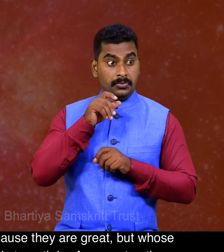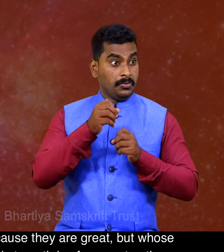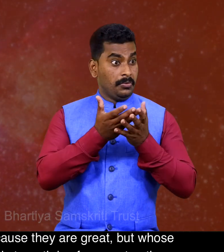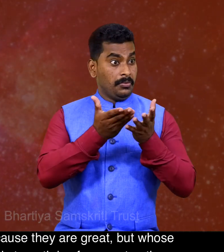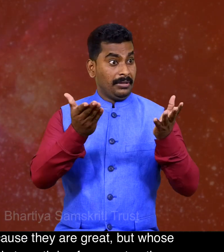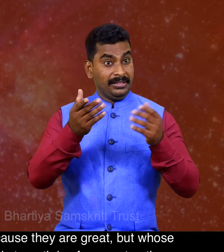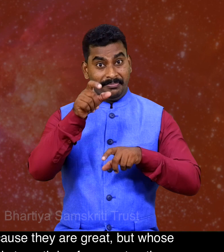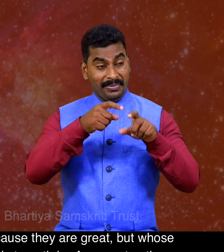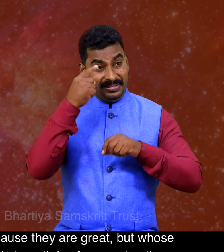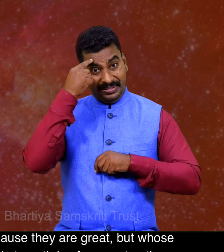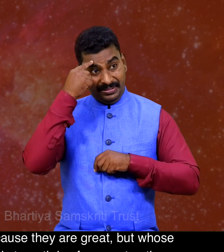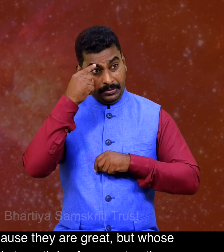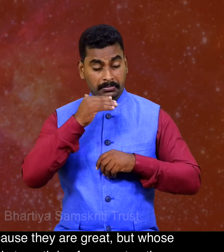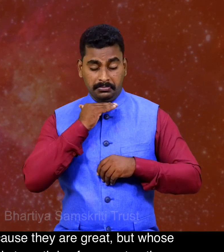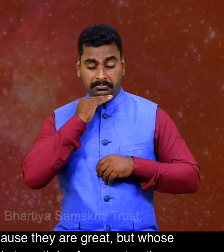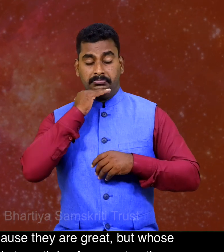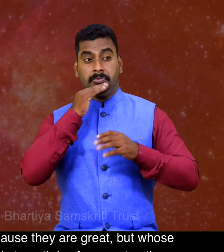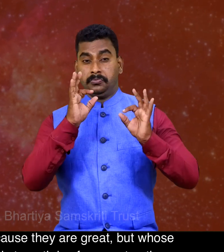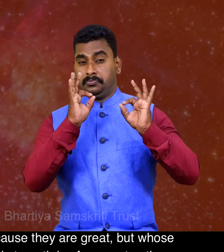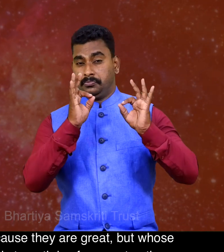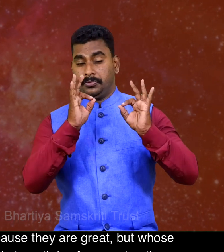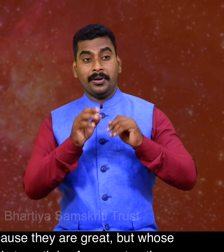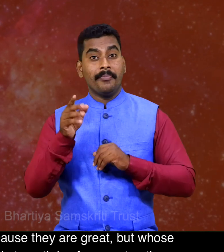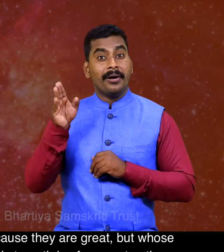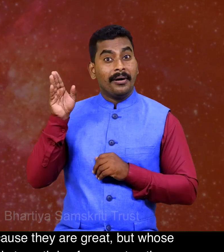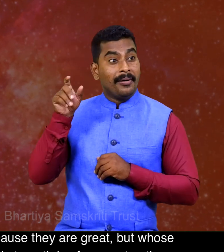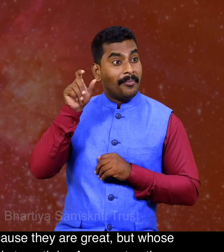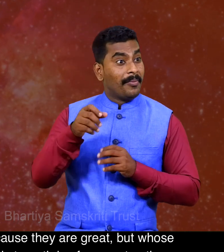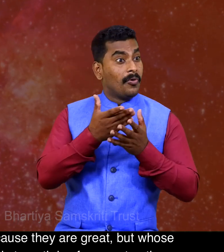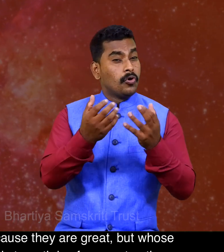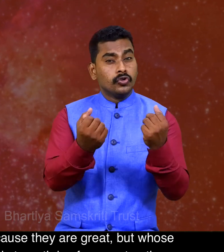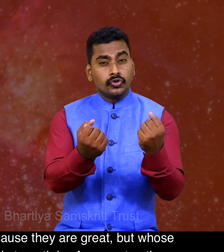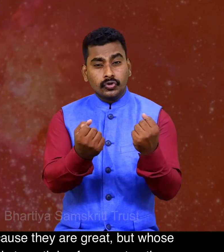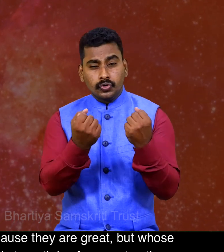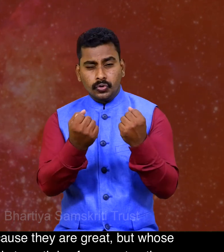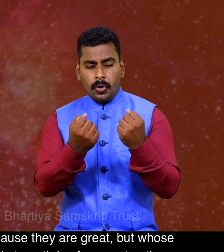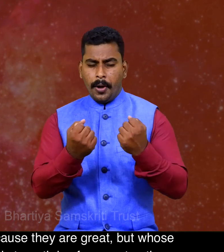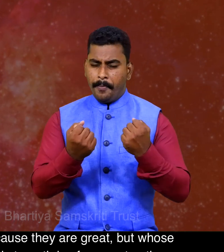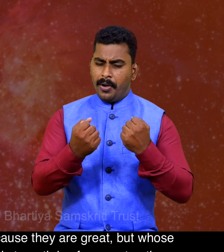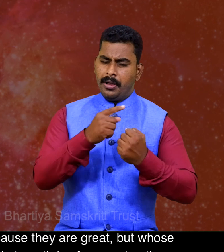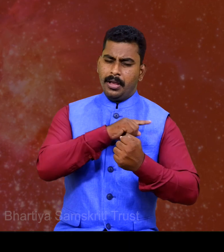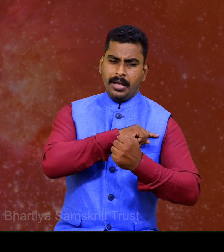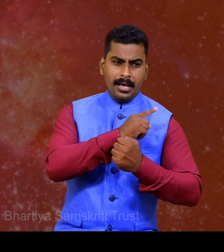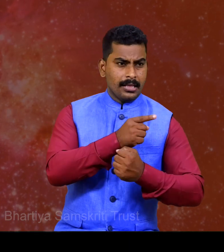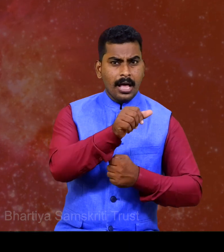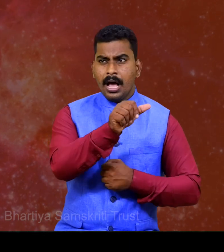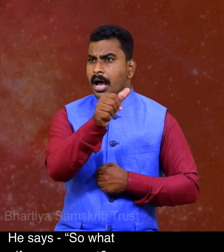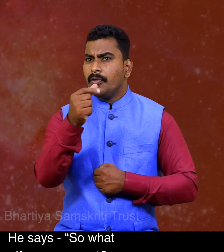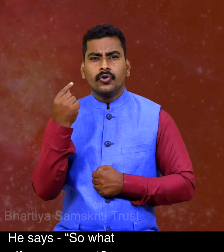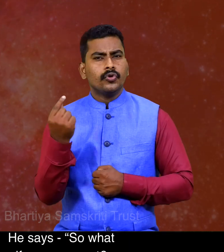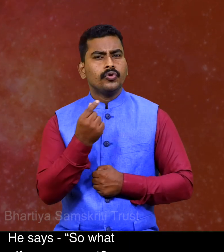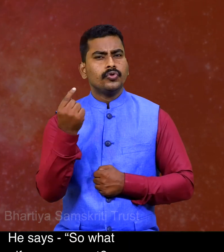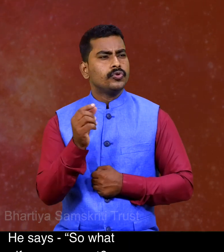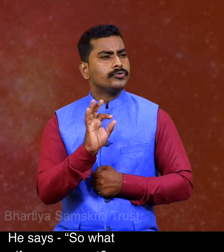great, but whose power and strength is of no use to others.